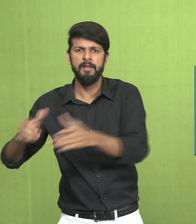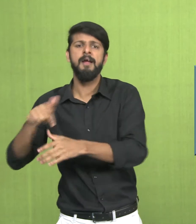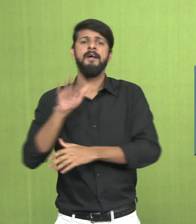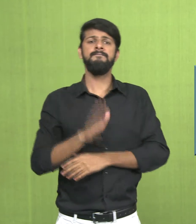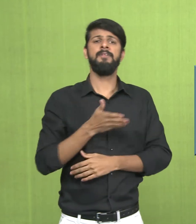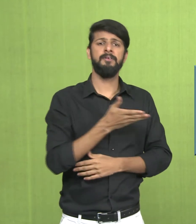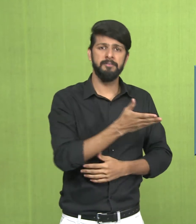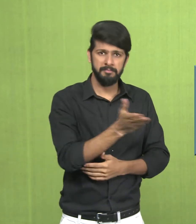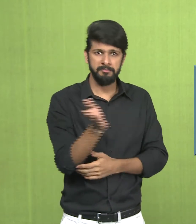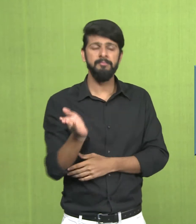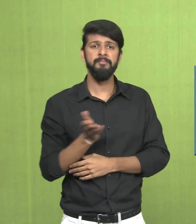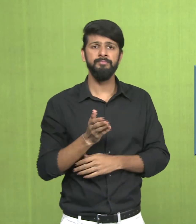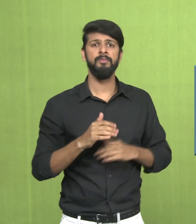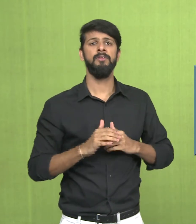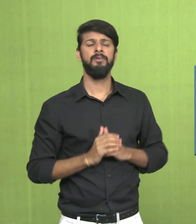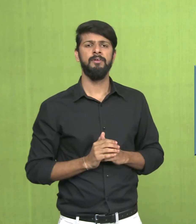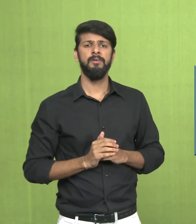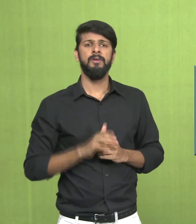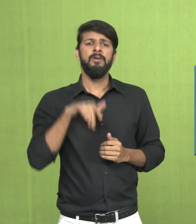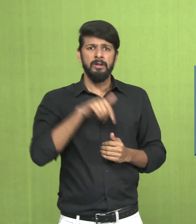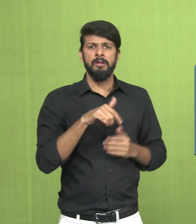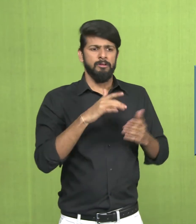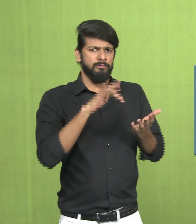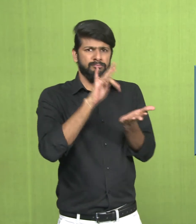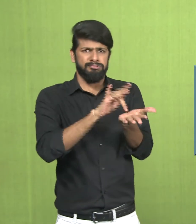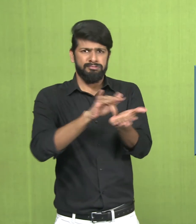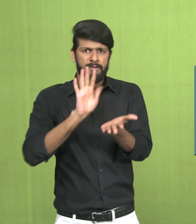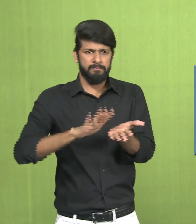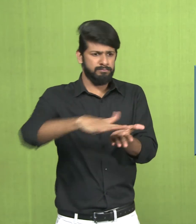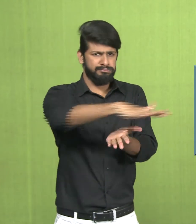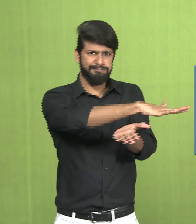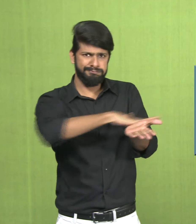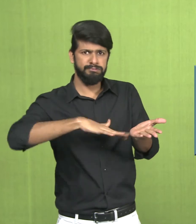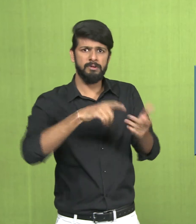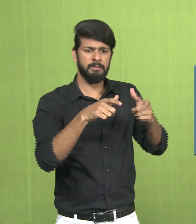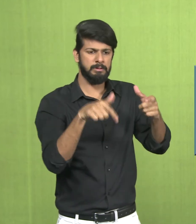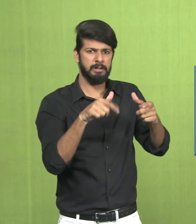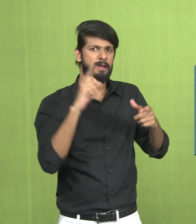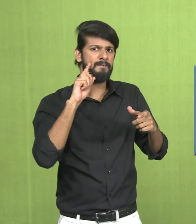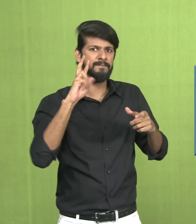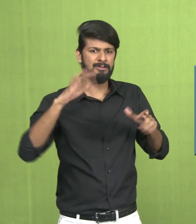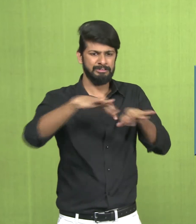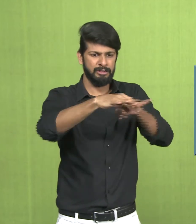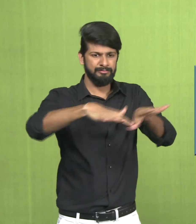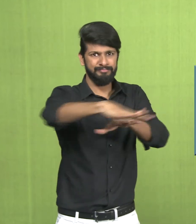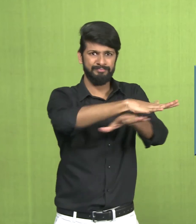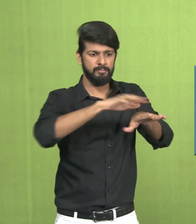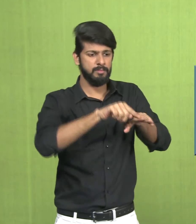like we have the scheduled caste, scheduled tribe right now, that kind of class system and stratification was there in IVC as well.